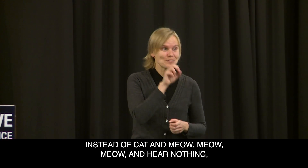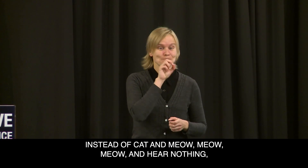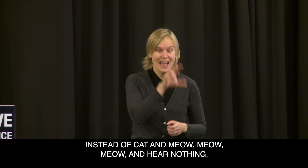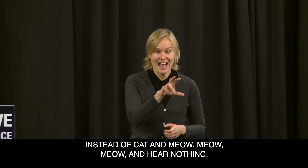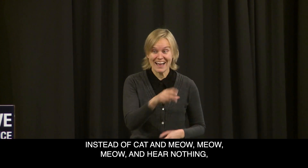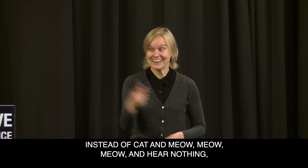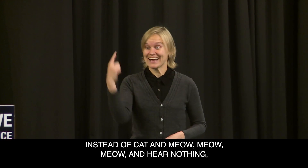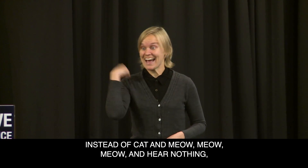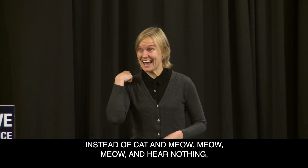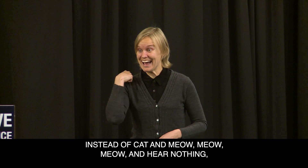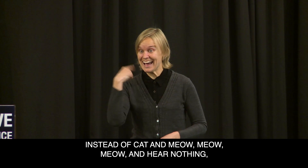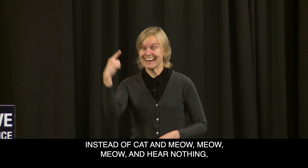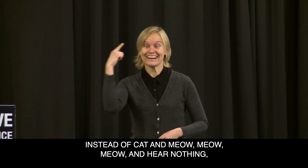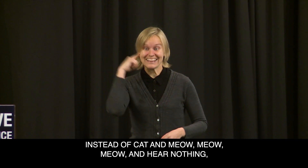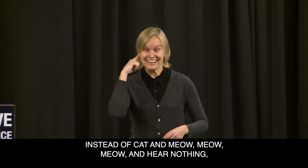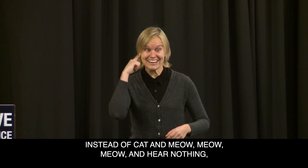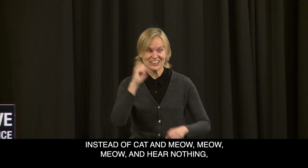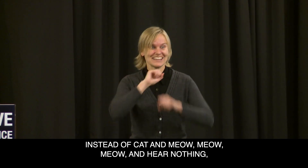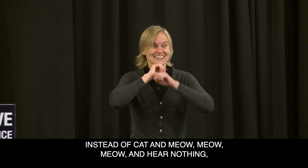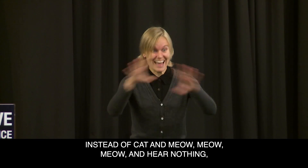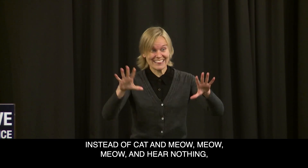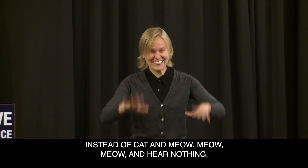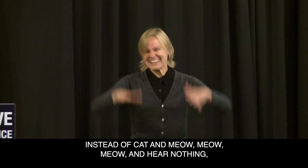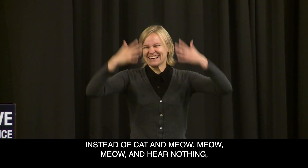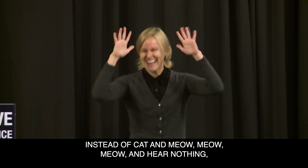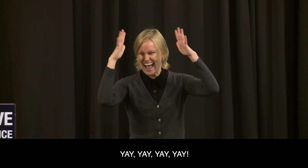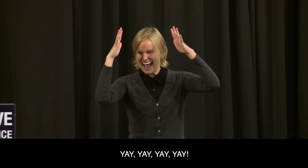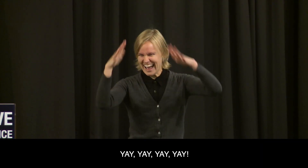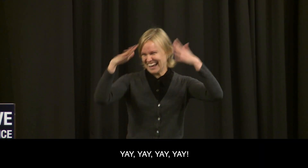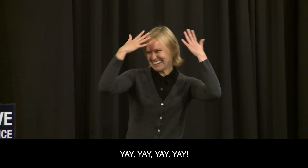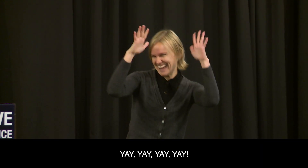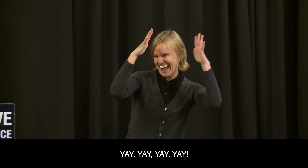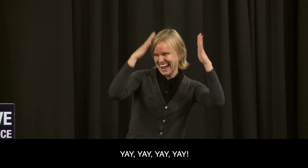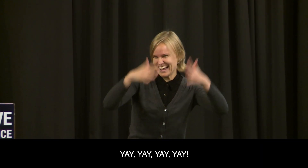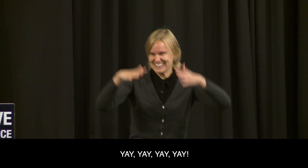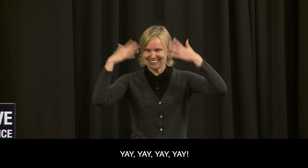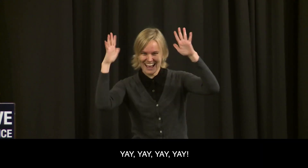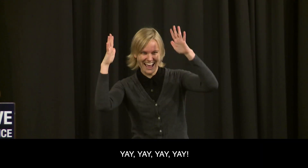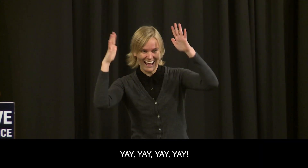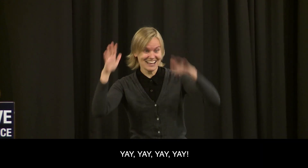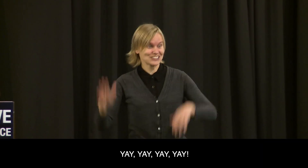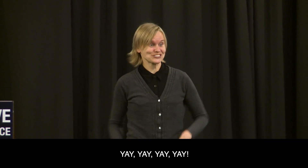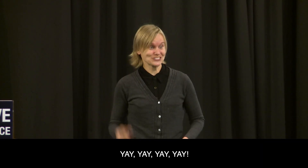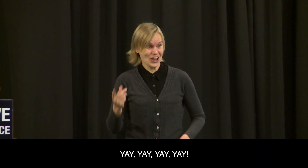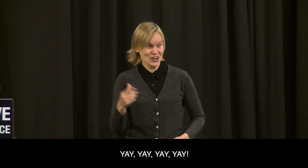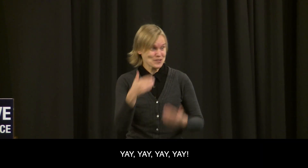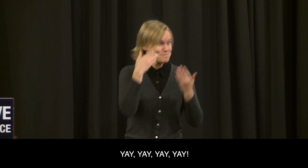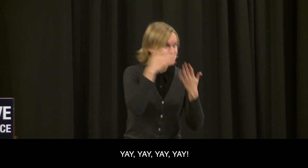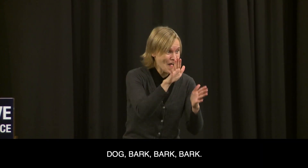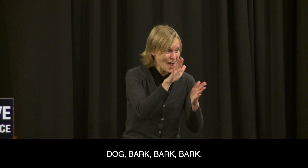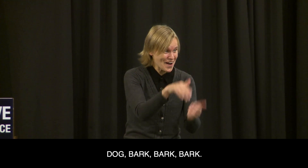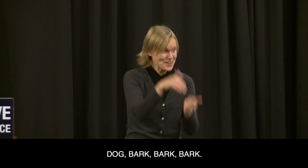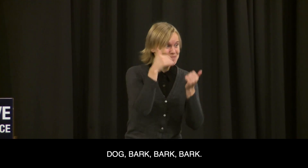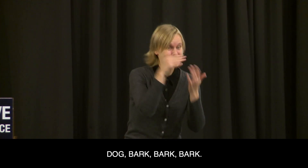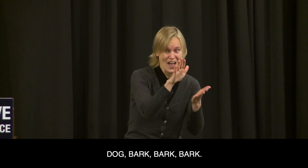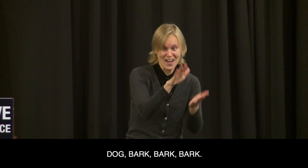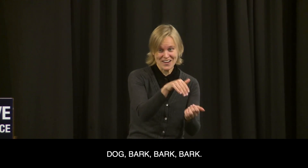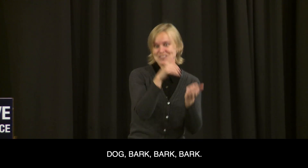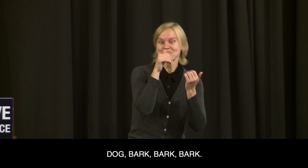meow, meow, and hear nothing. Yay, yay, yay, yay. Dog, bark,